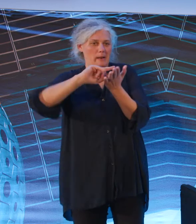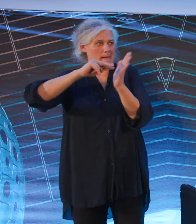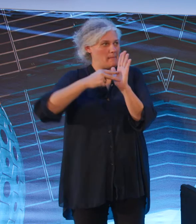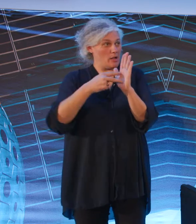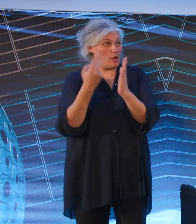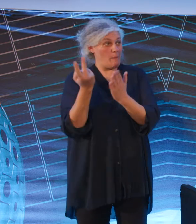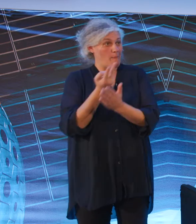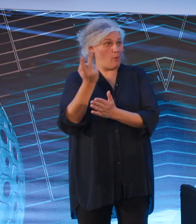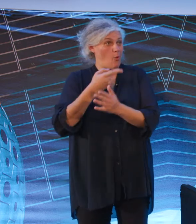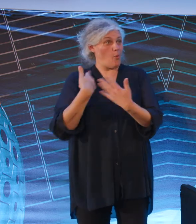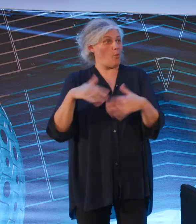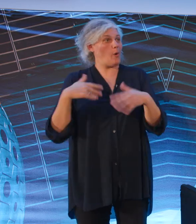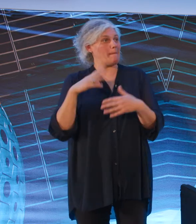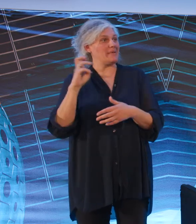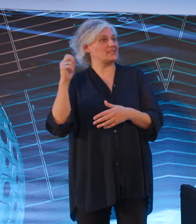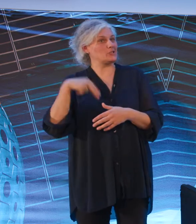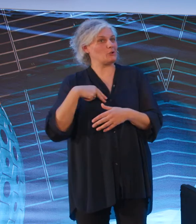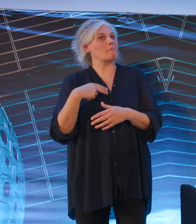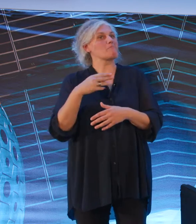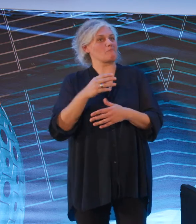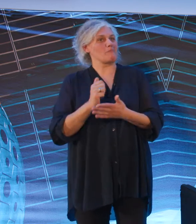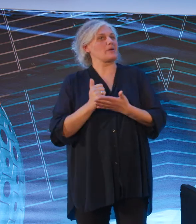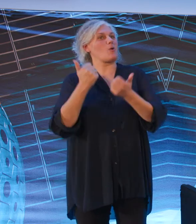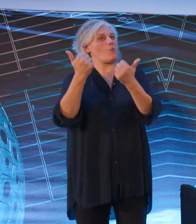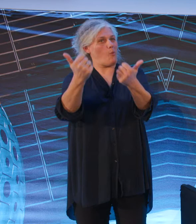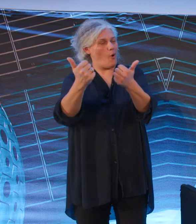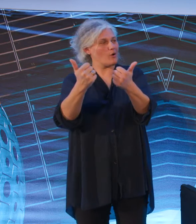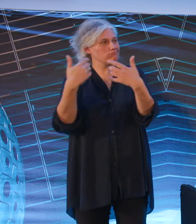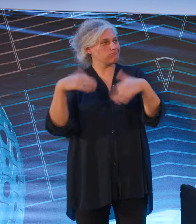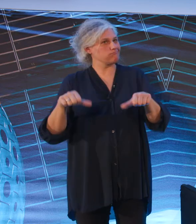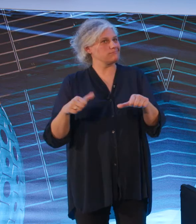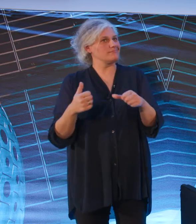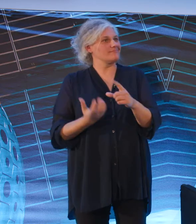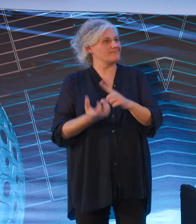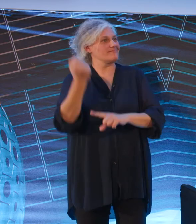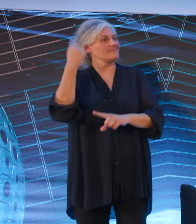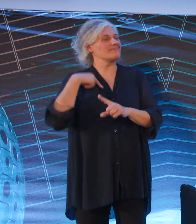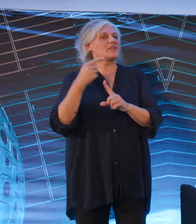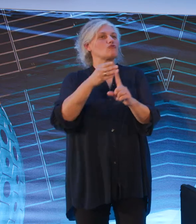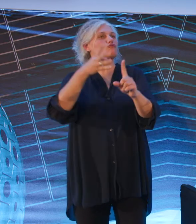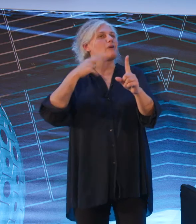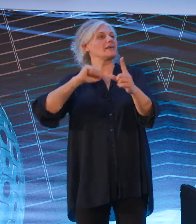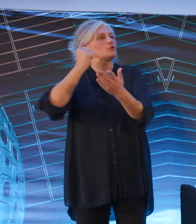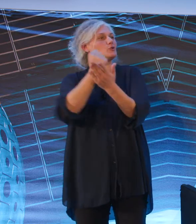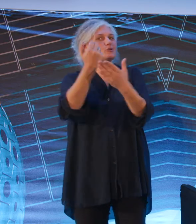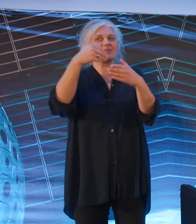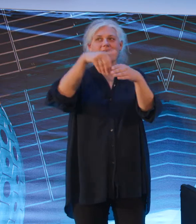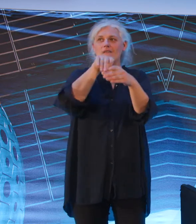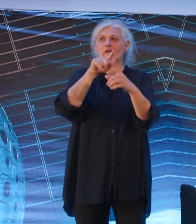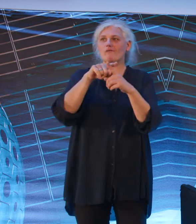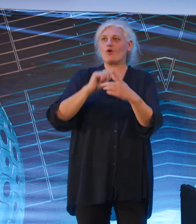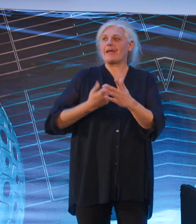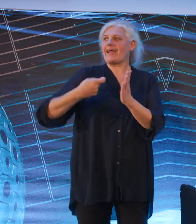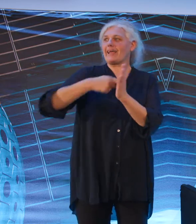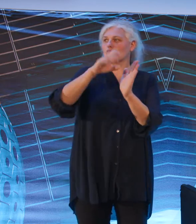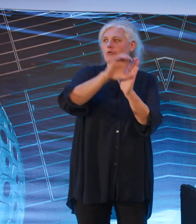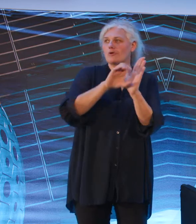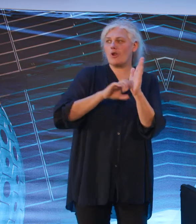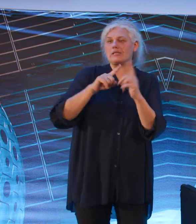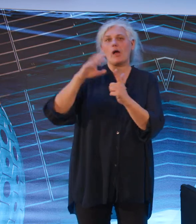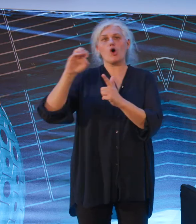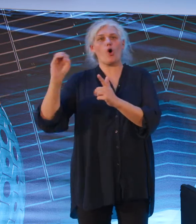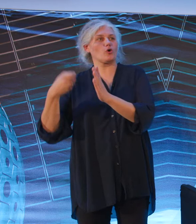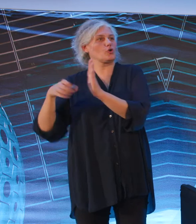are Platinum Muse Award recipients, and the Muse Awards recognise and reward student contribution to extracurricular and